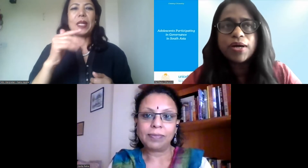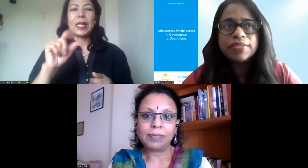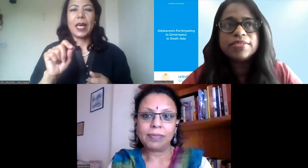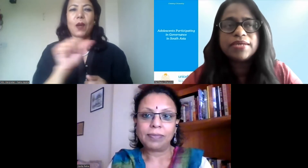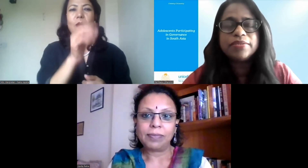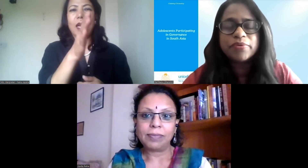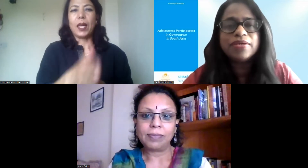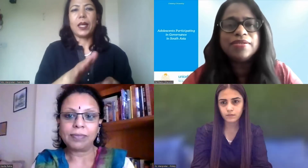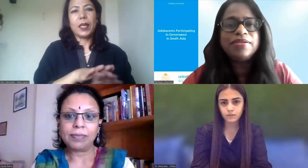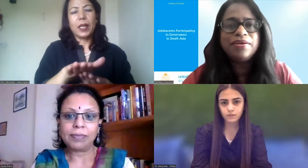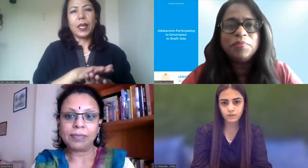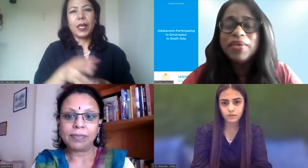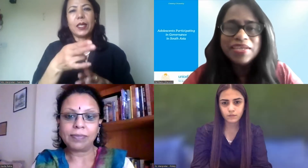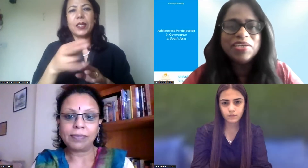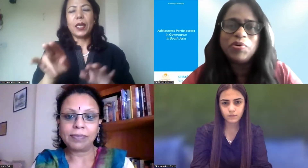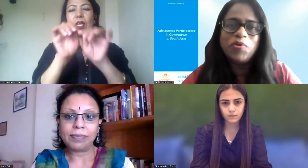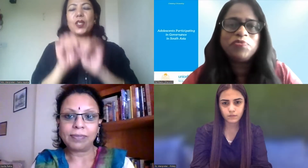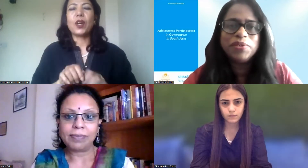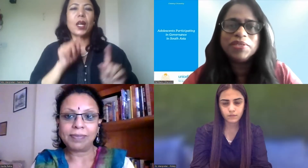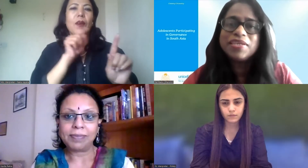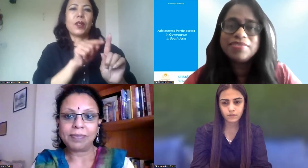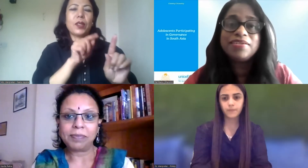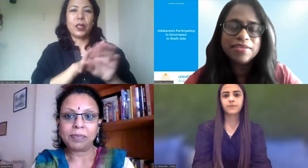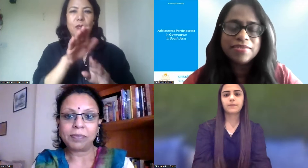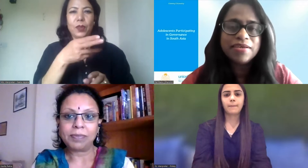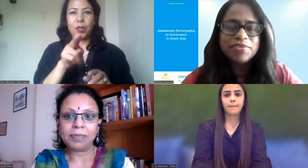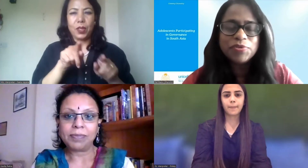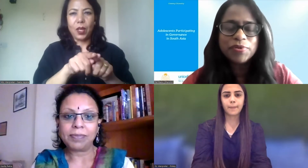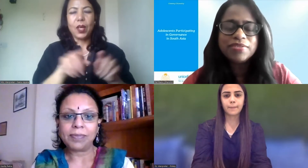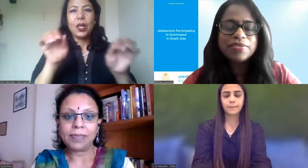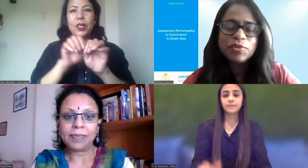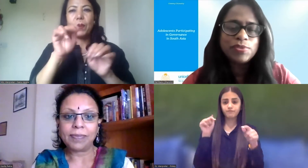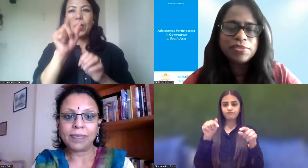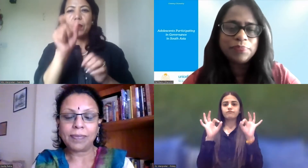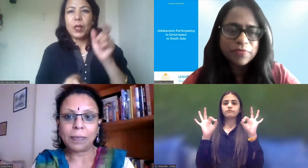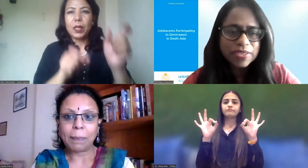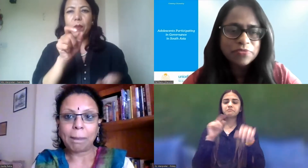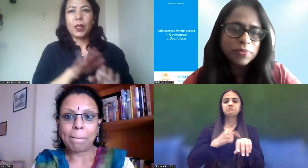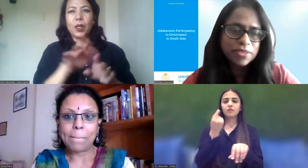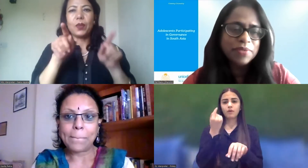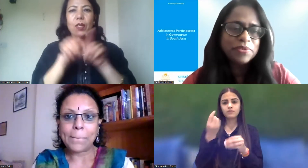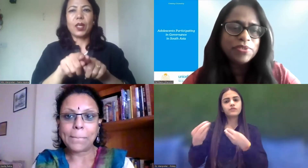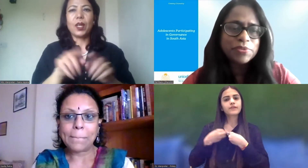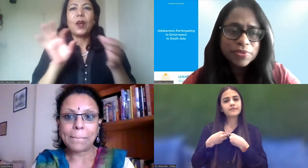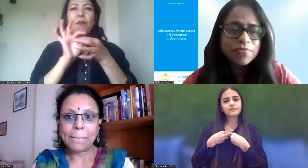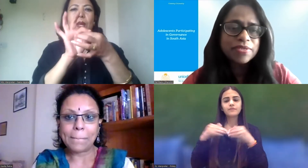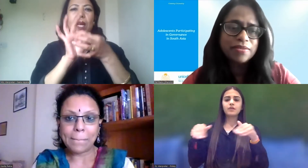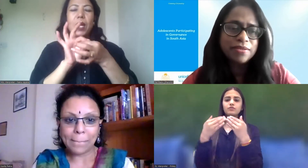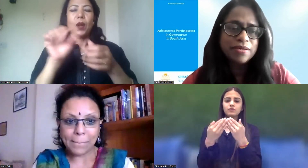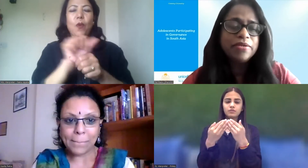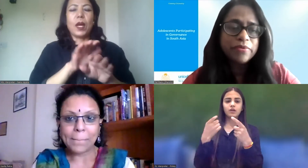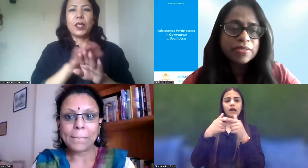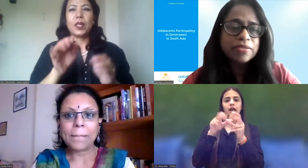stakeholders to understand the real meaning of the case studies. So it's a huge privilege for me to introduce Kavita